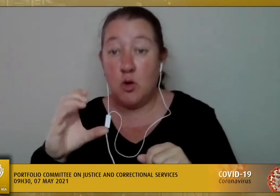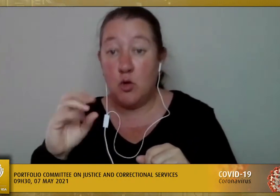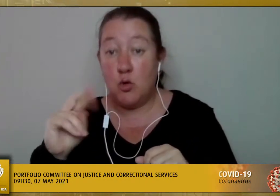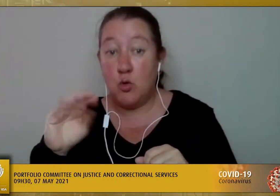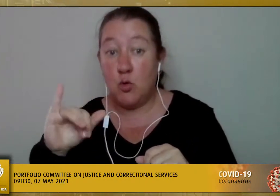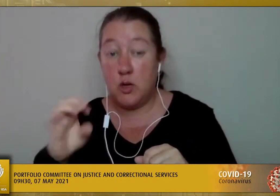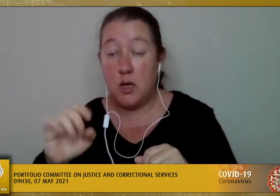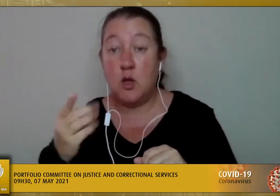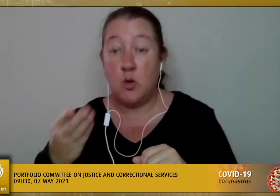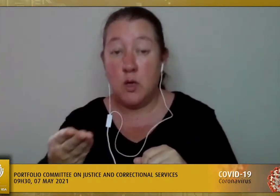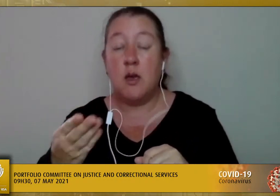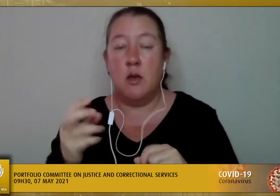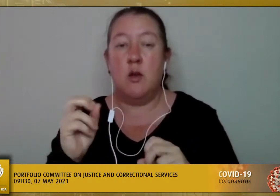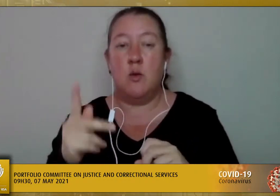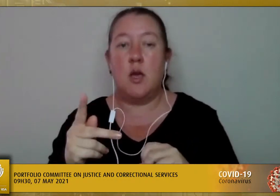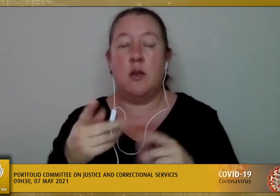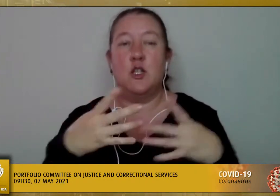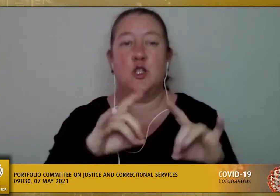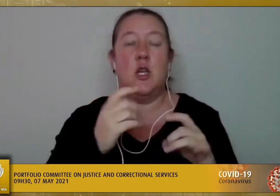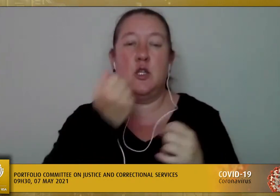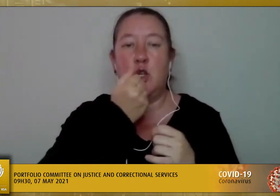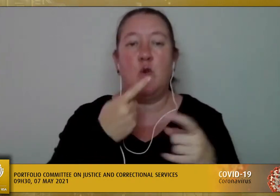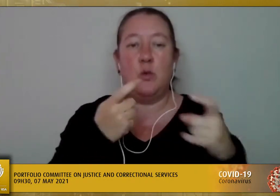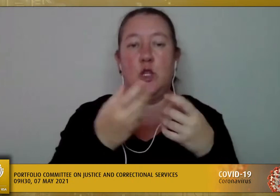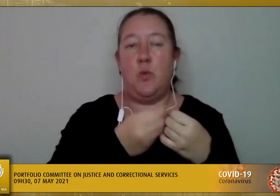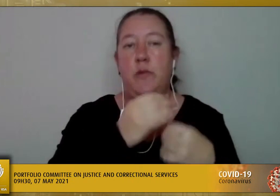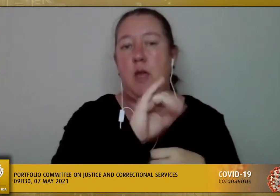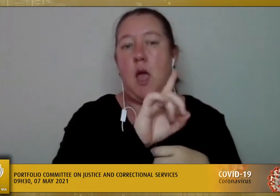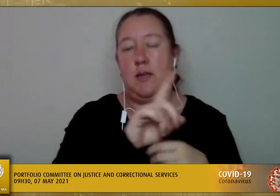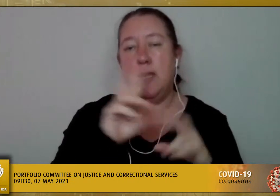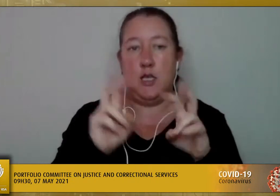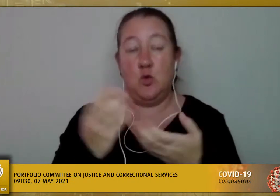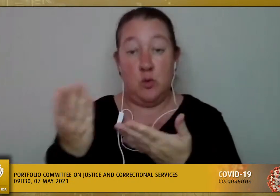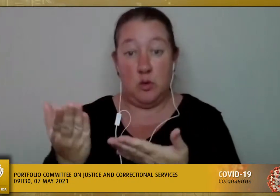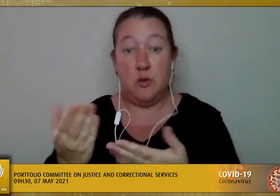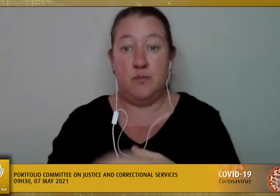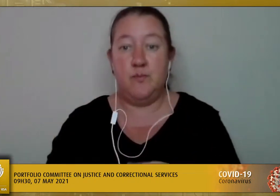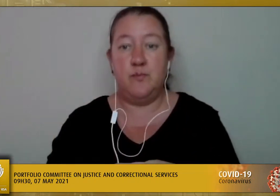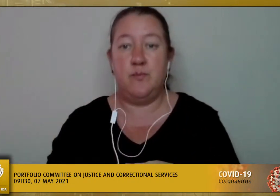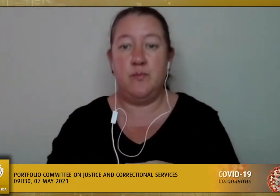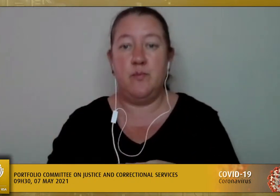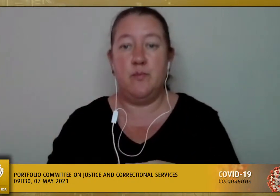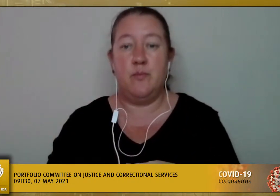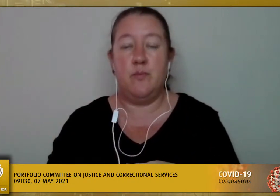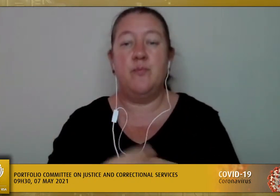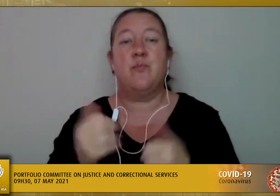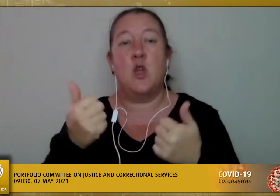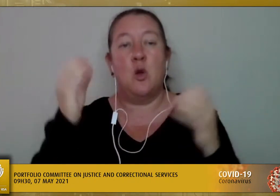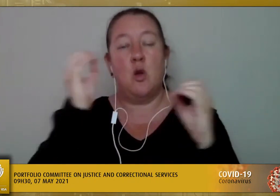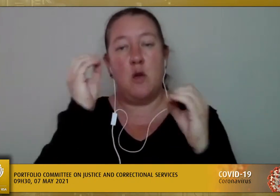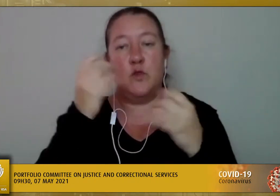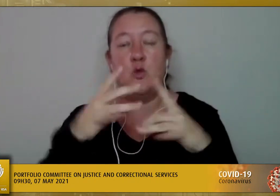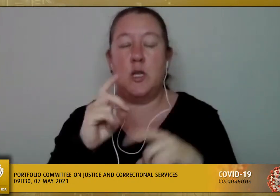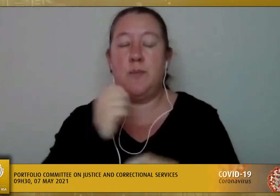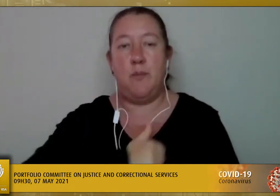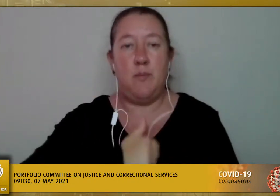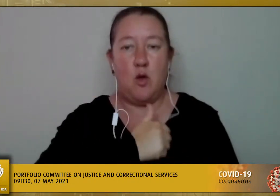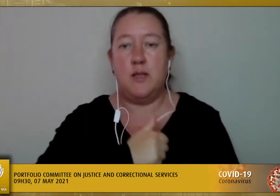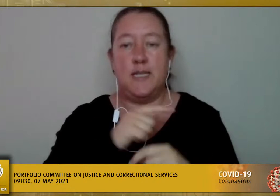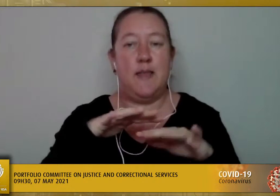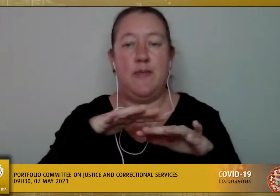oh you okay cheers sorry we'll deal with the ID issues go ahead uh afternoon Kim my apologies